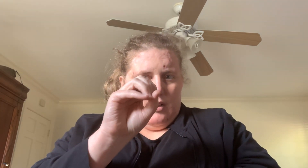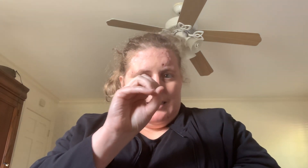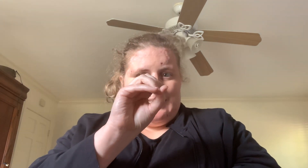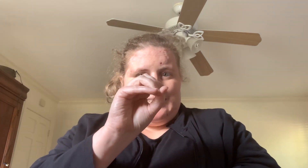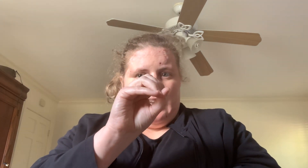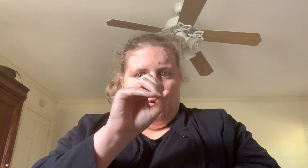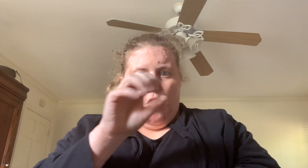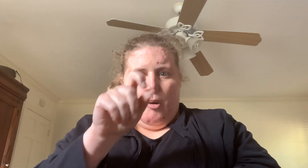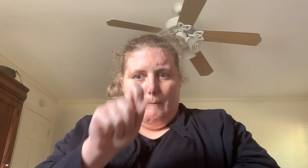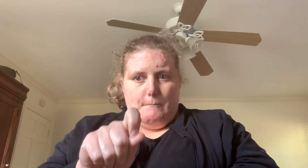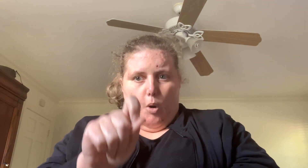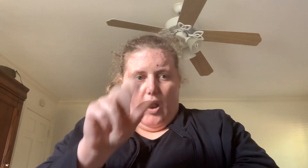NH3.